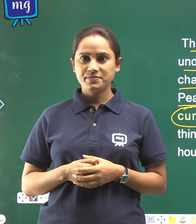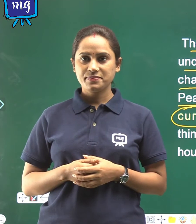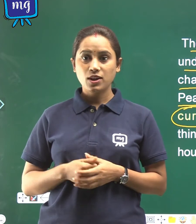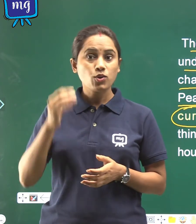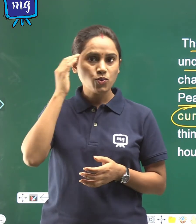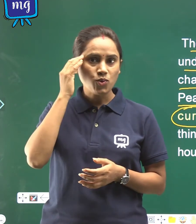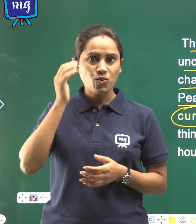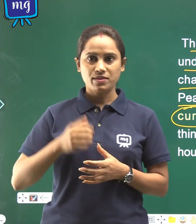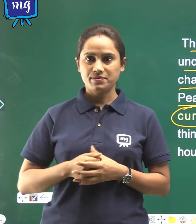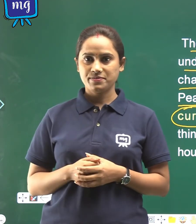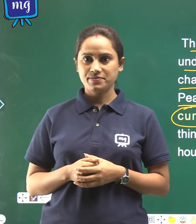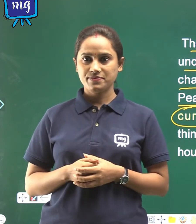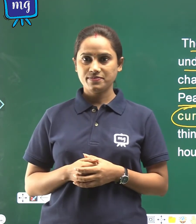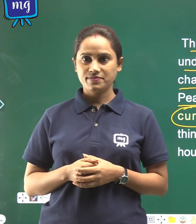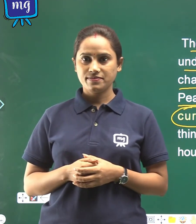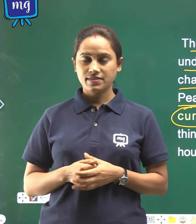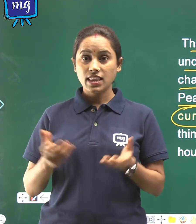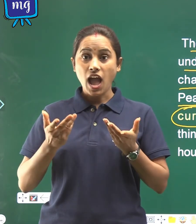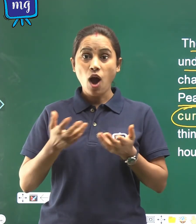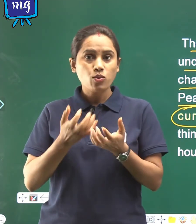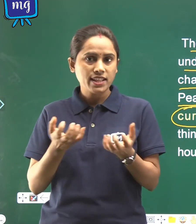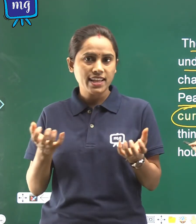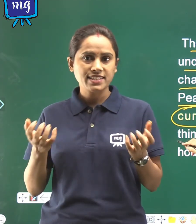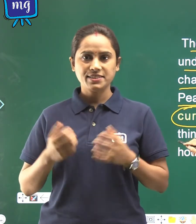to know how things